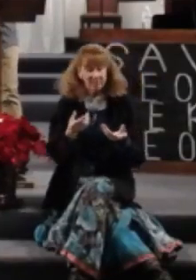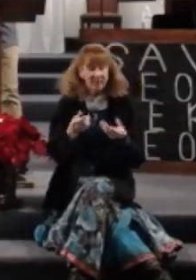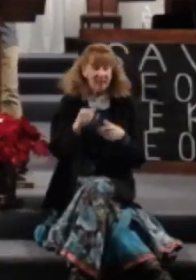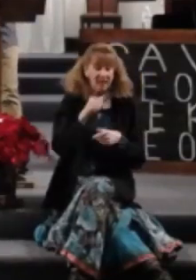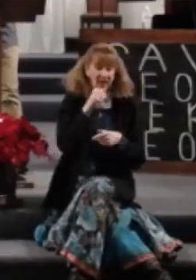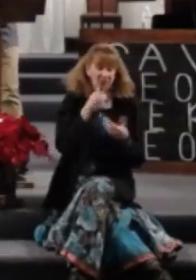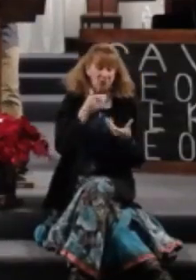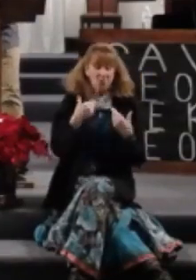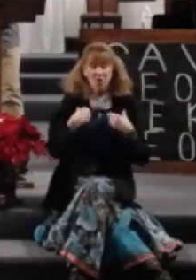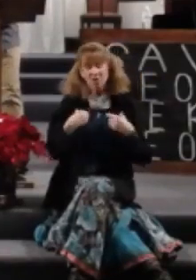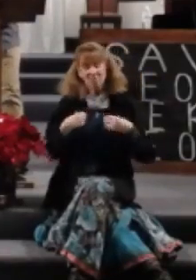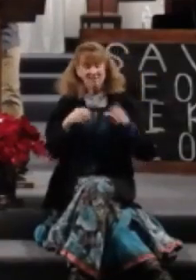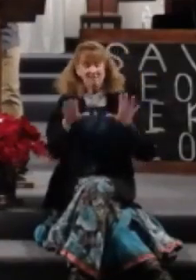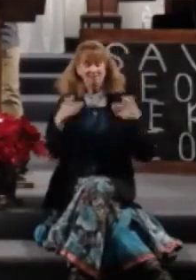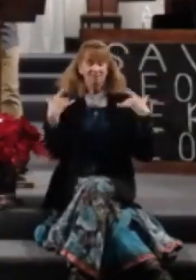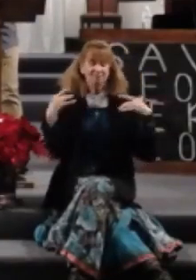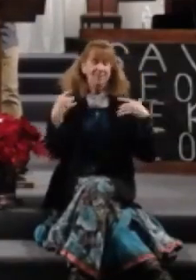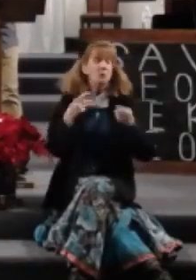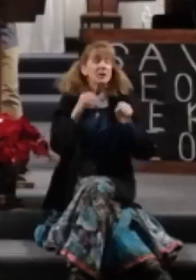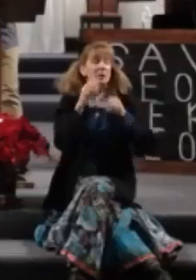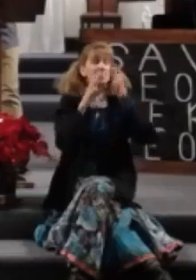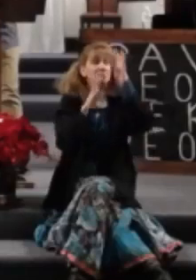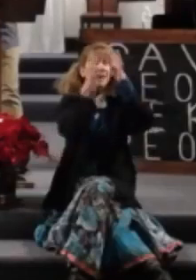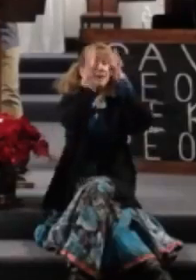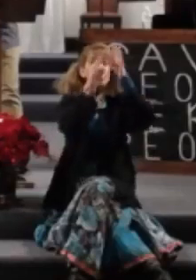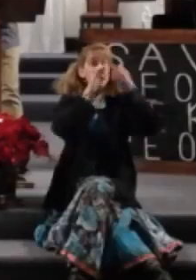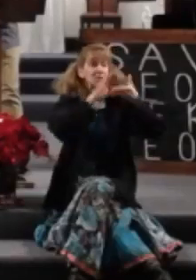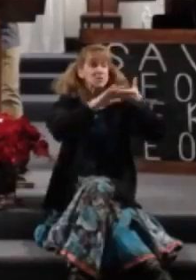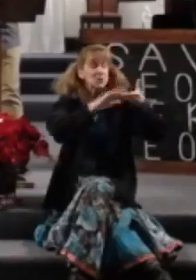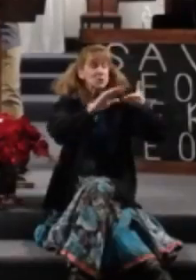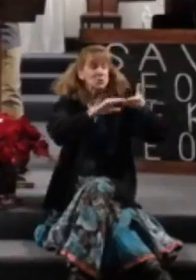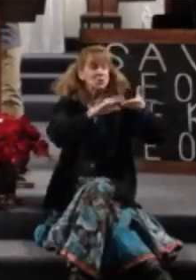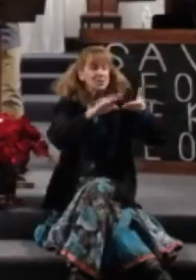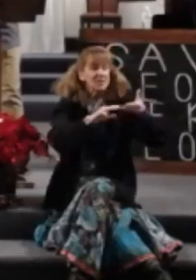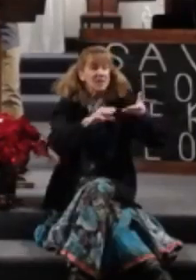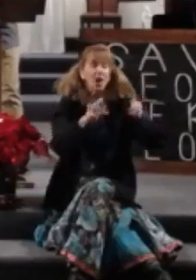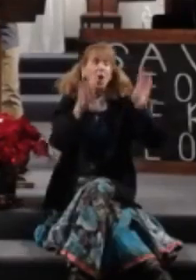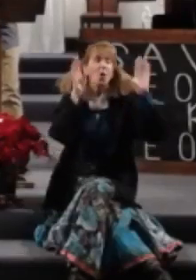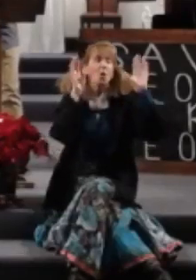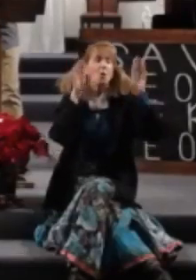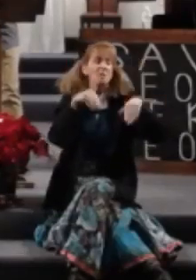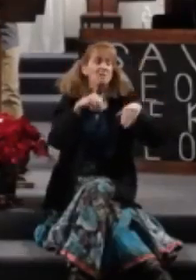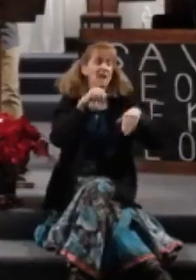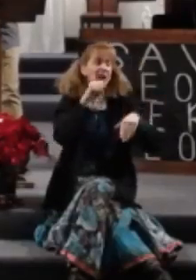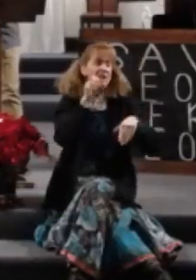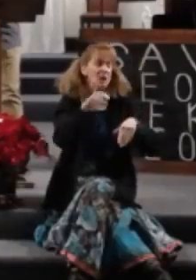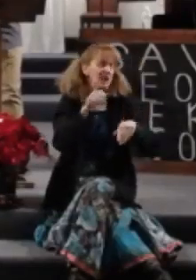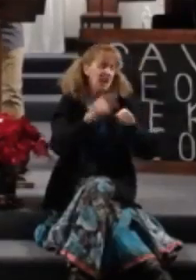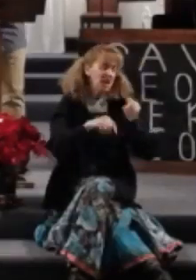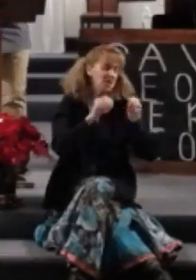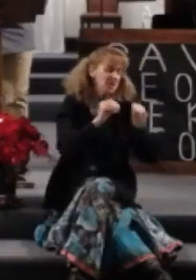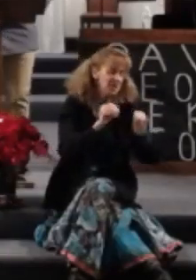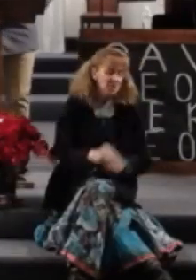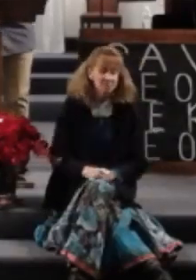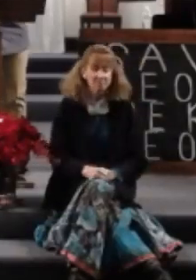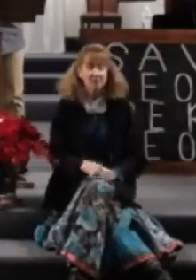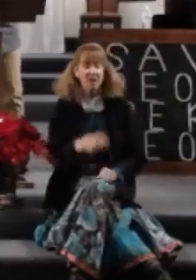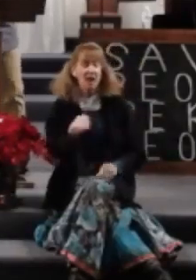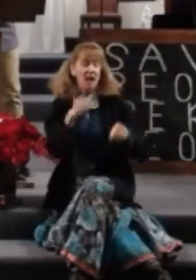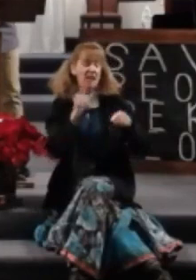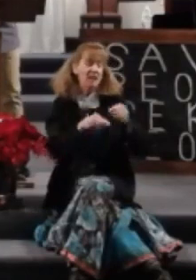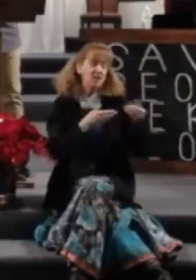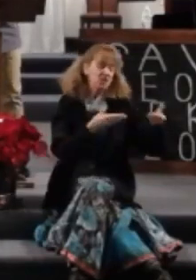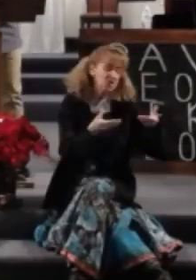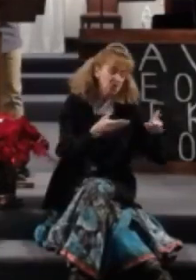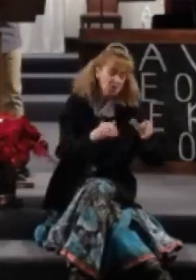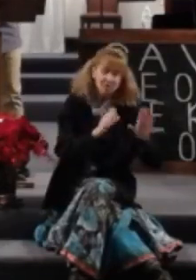have to serve others. Or if I don't have the gift of giving, you know, I don't have to give. Or if I don't have the gift of mercy, I